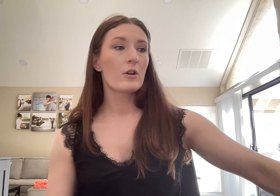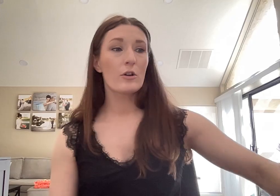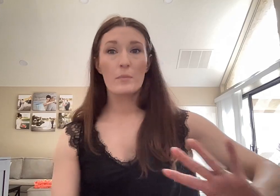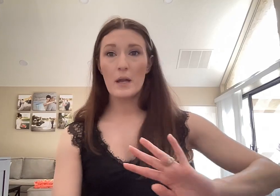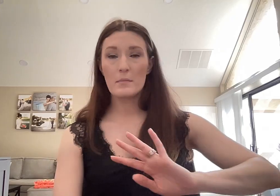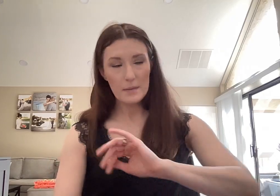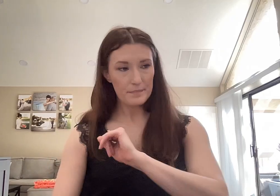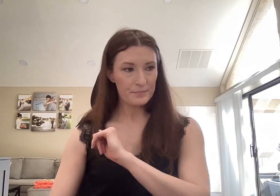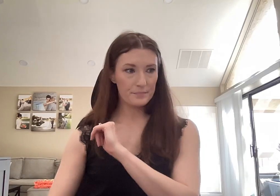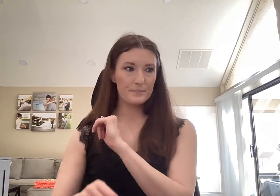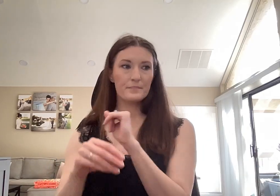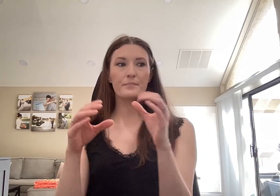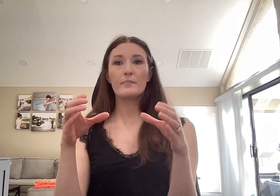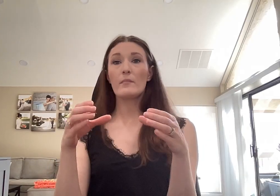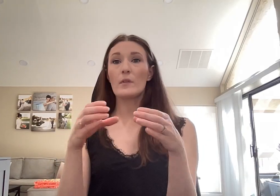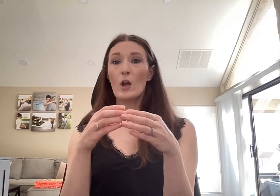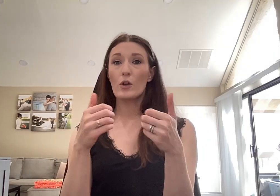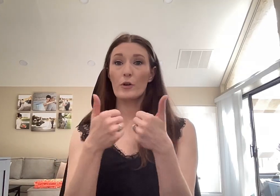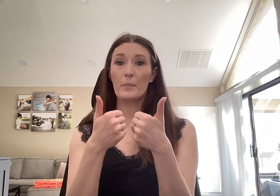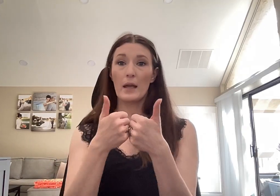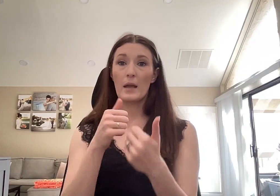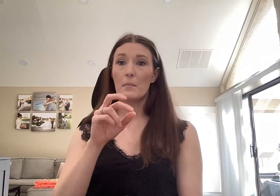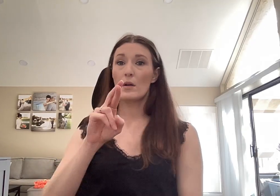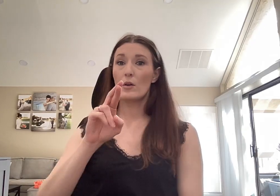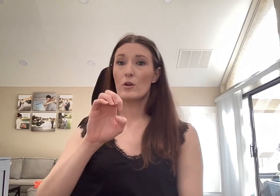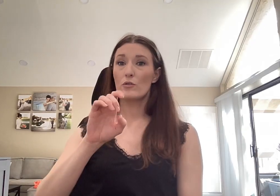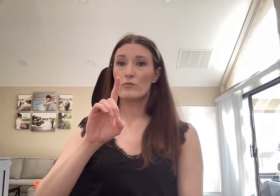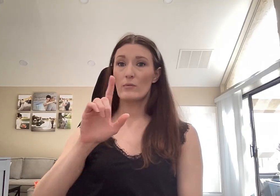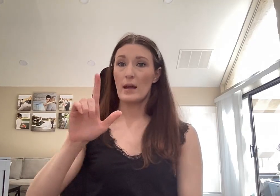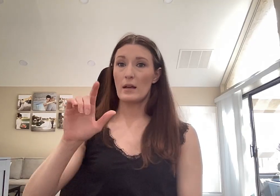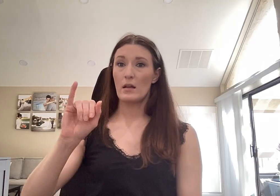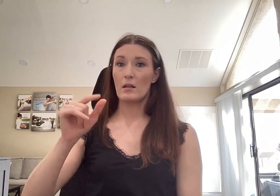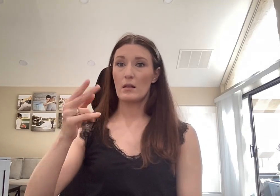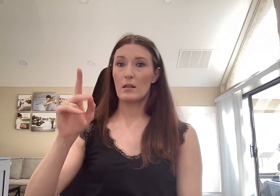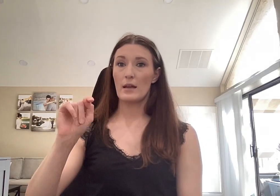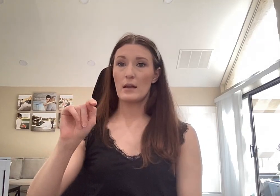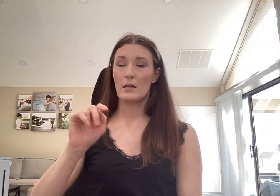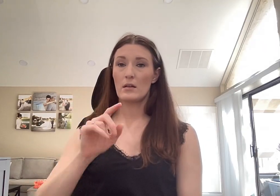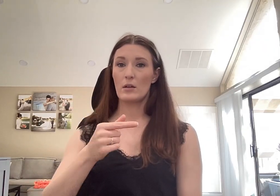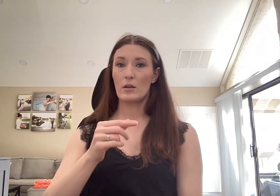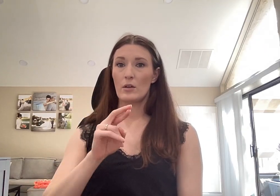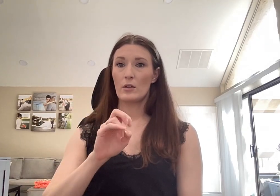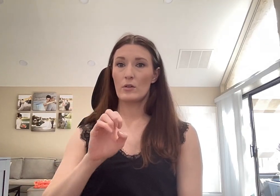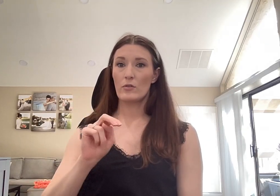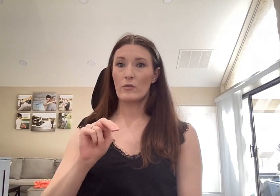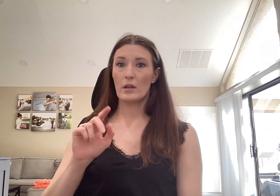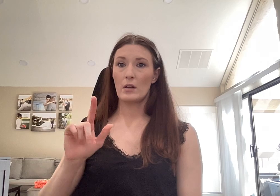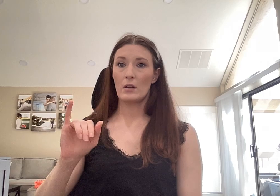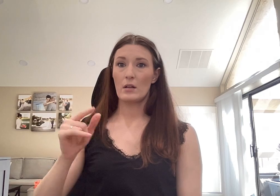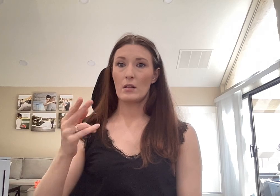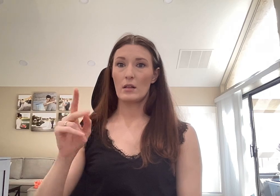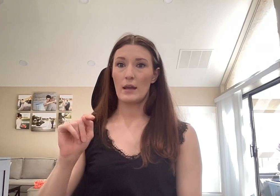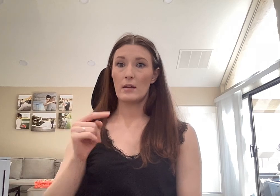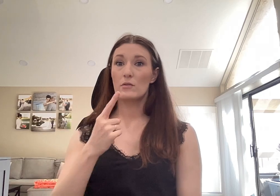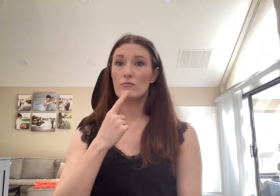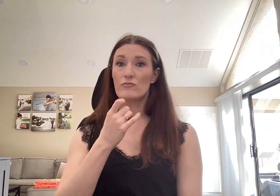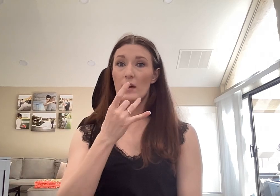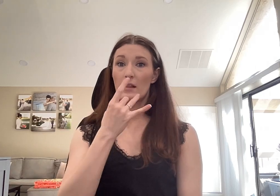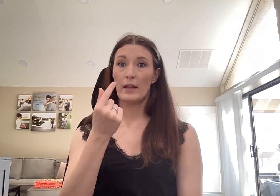Group games. Group game, red light, green light. Red light,